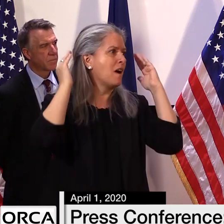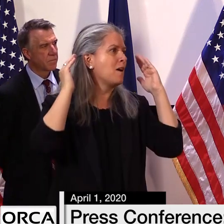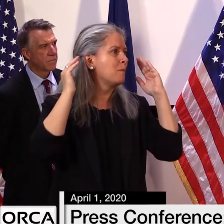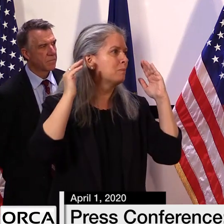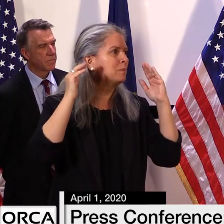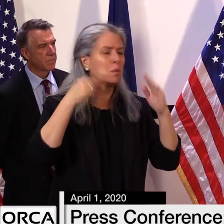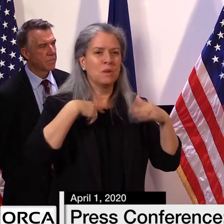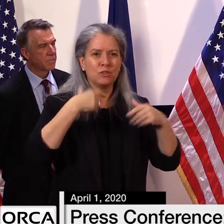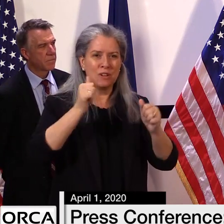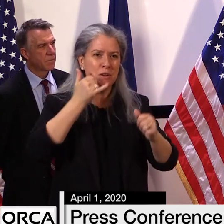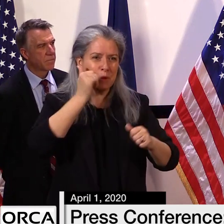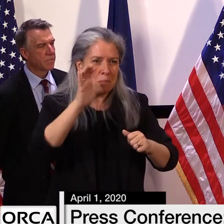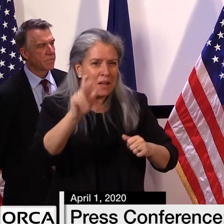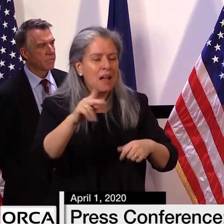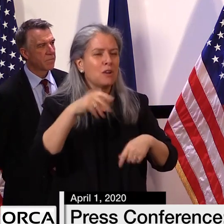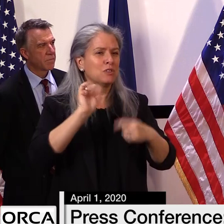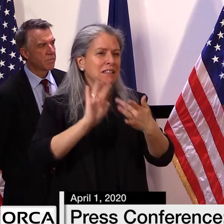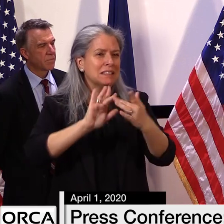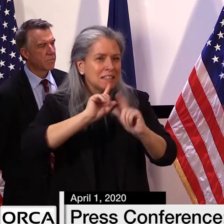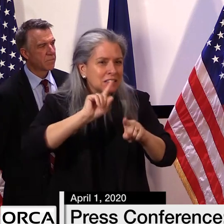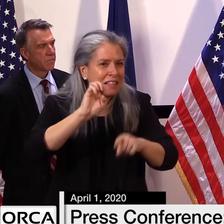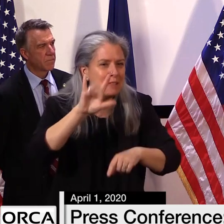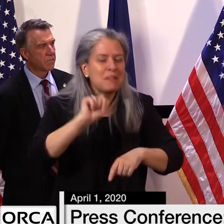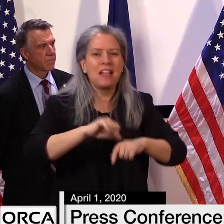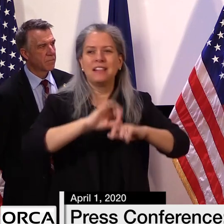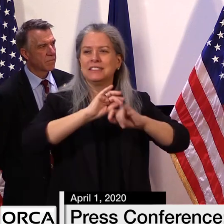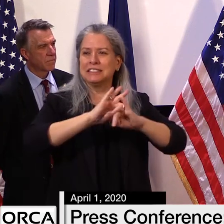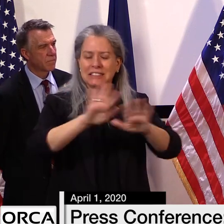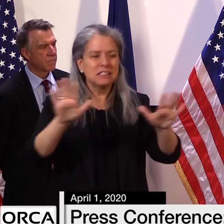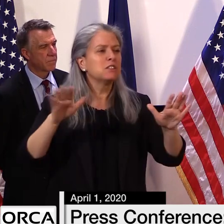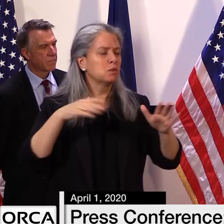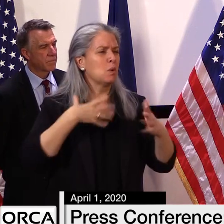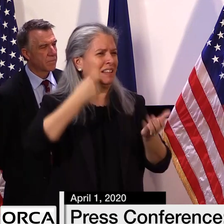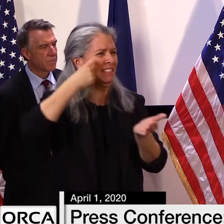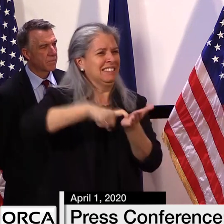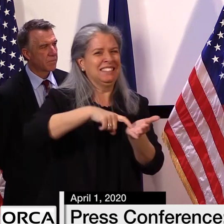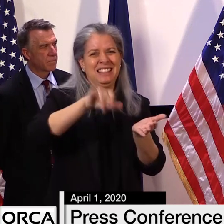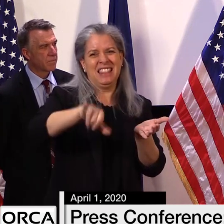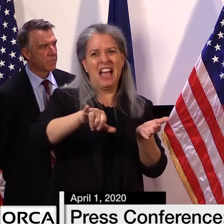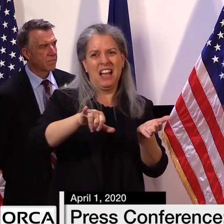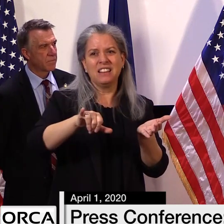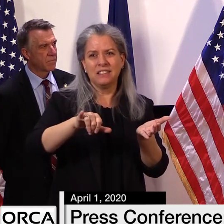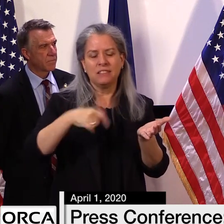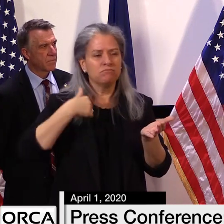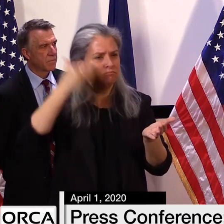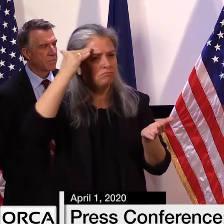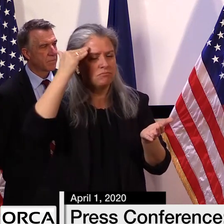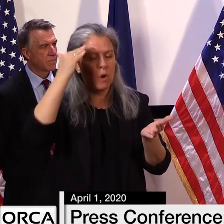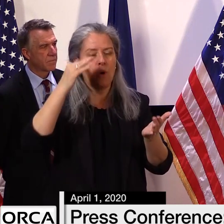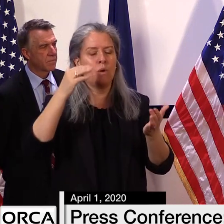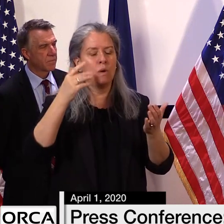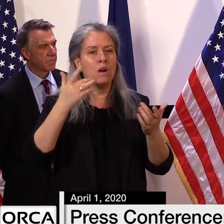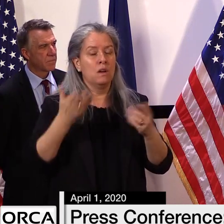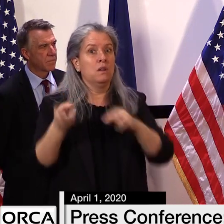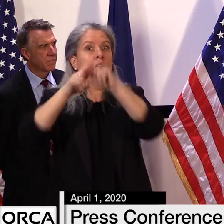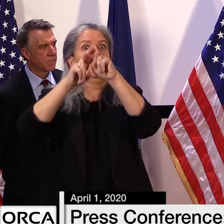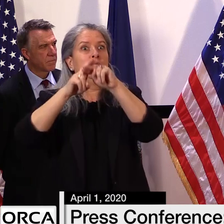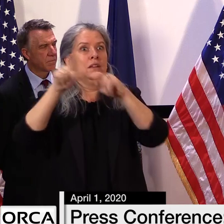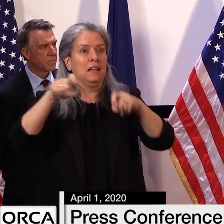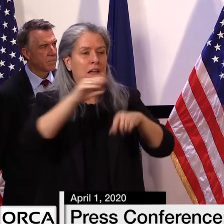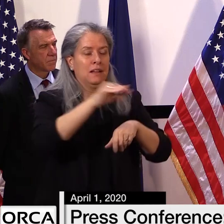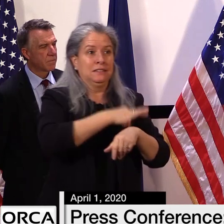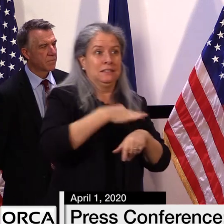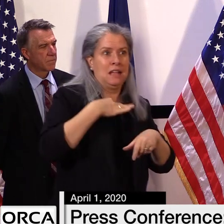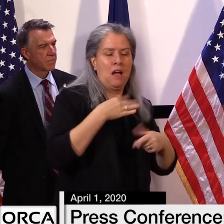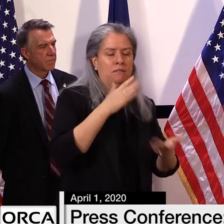in contact with those people. I wanted to make sure we took a moment just to recognize that. I'll share a little bit more about what people